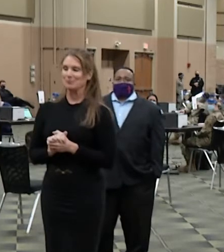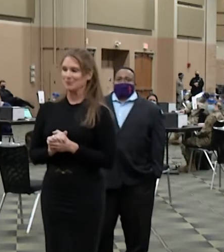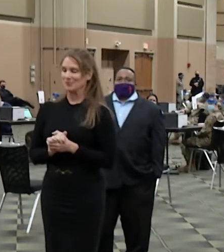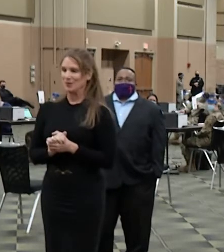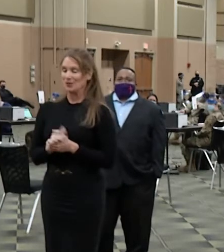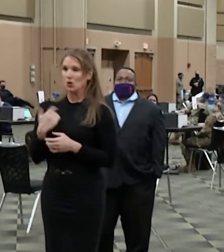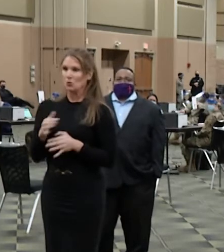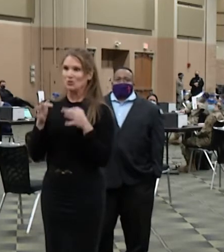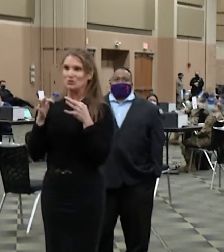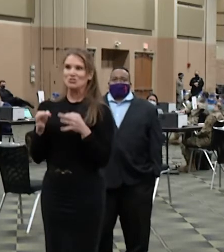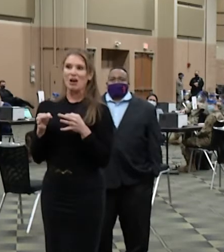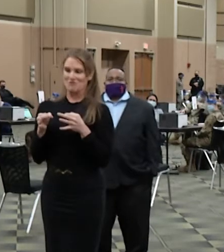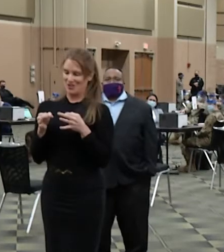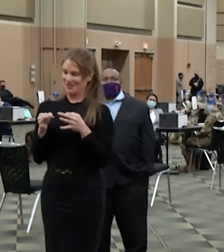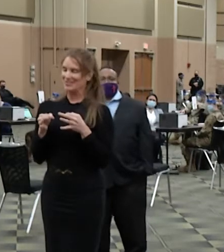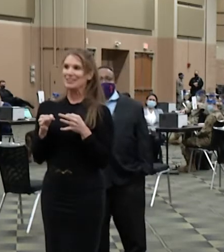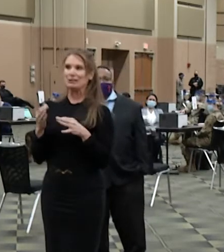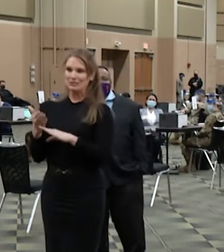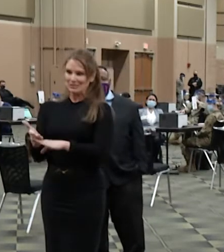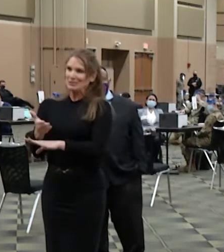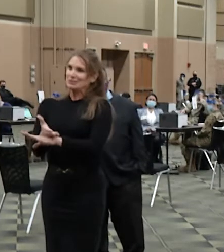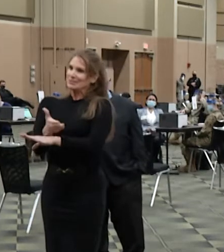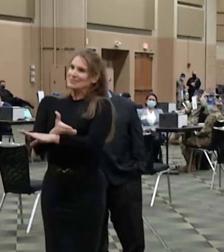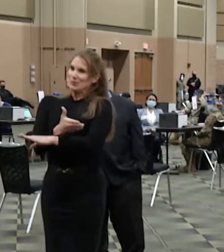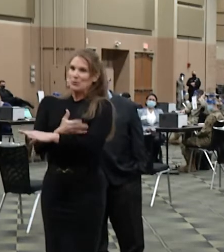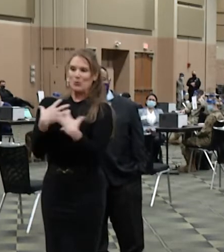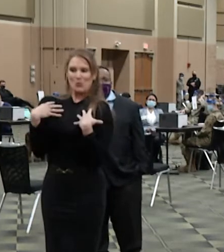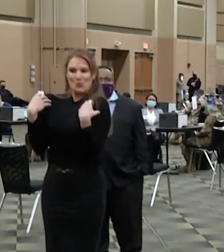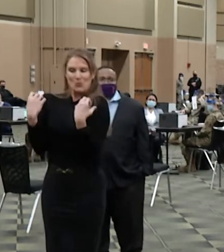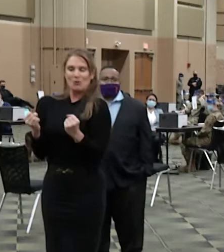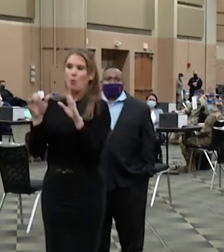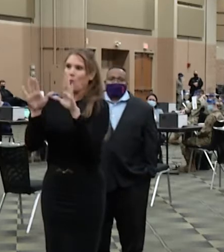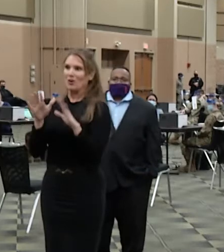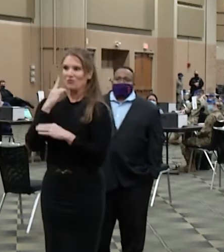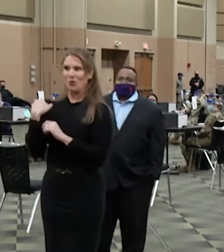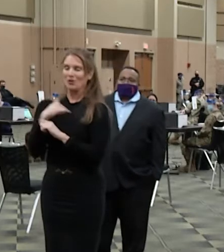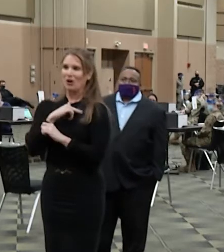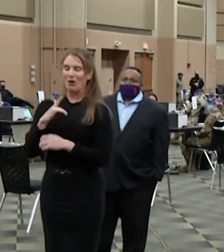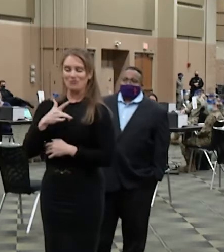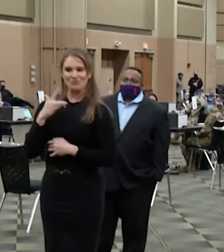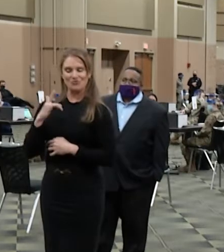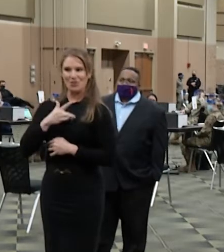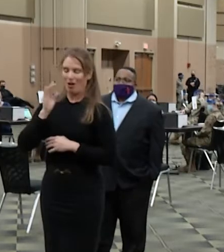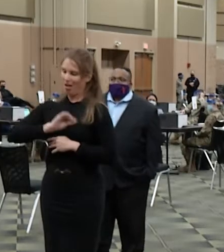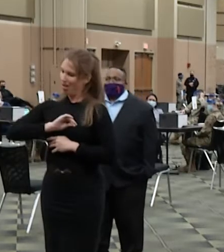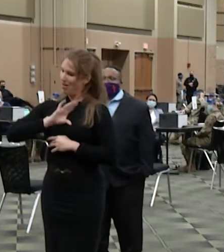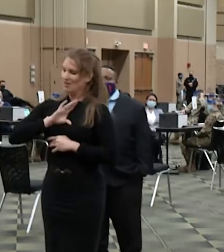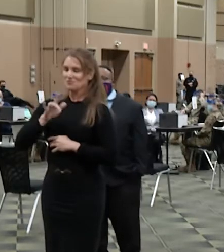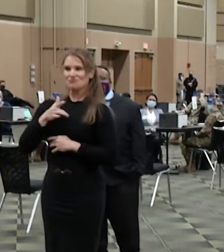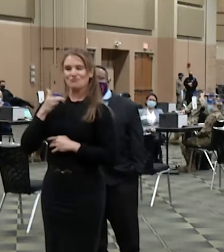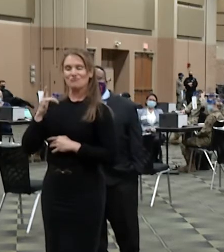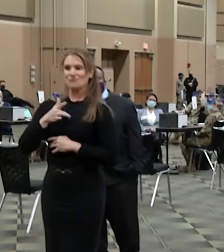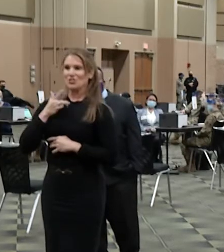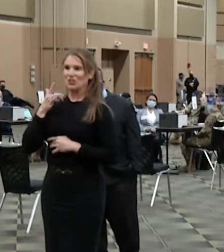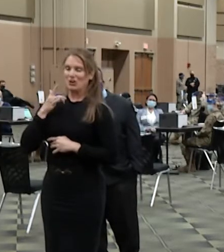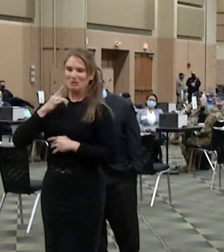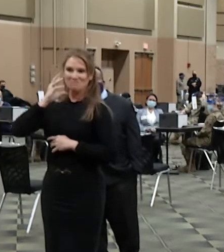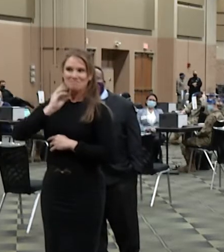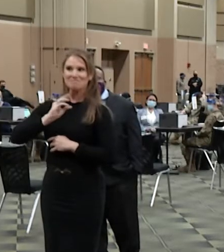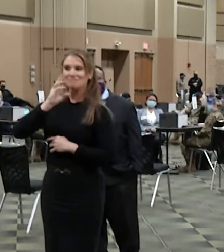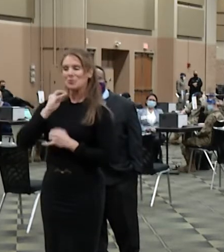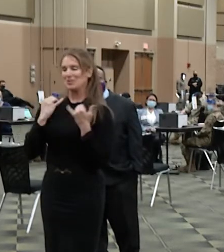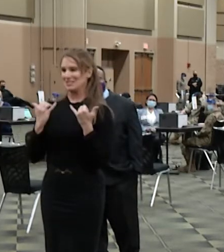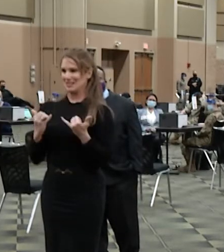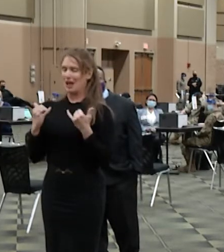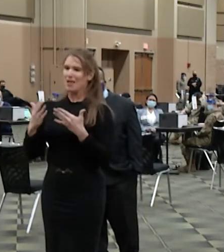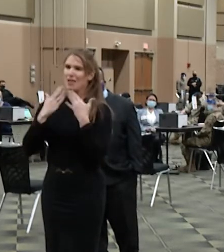we are definitely on the road to recovery, which is a great step for us all to feel and experience